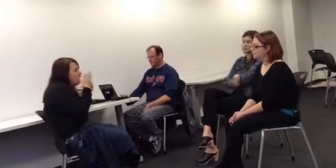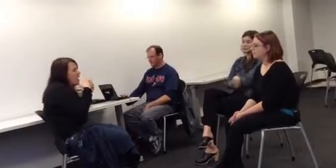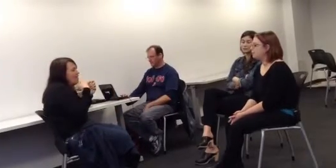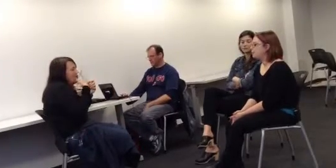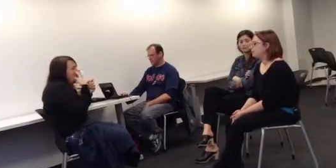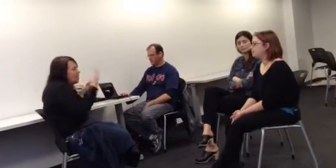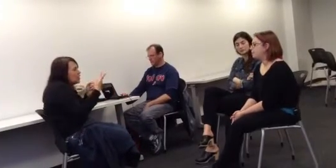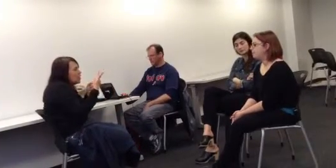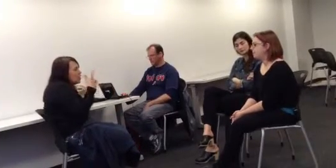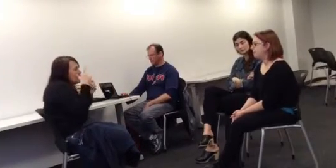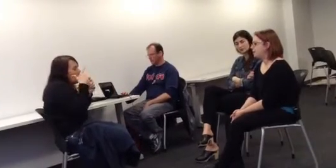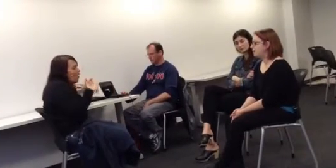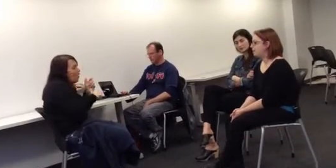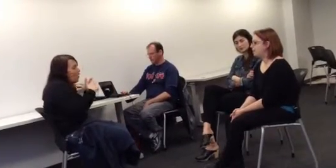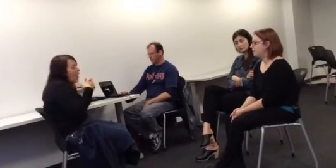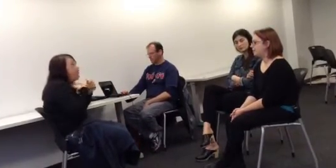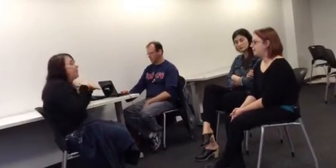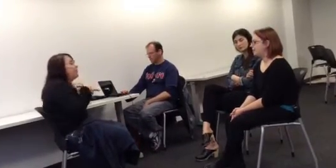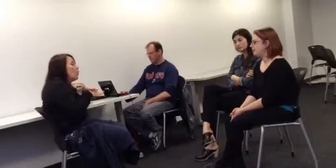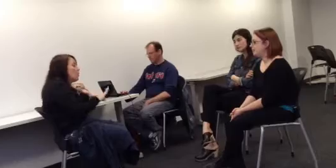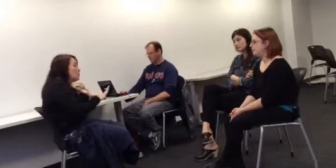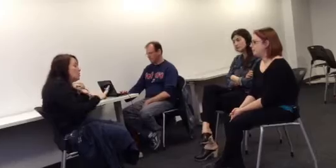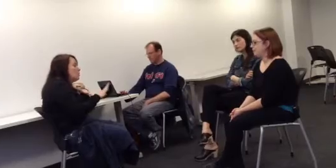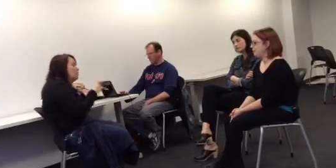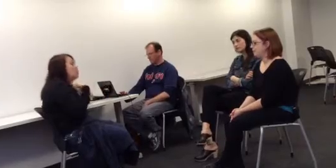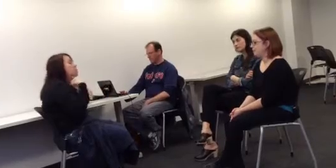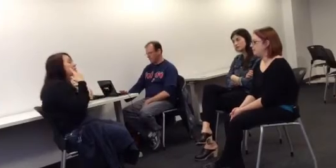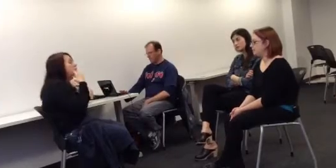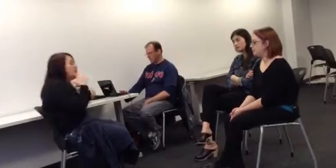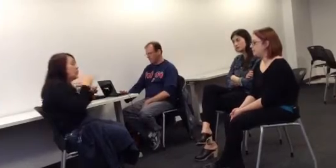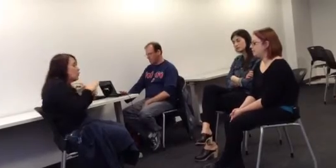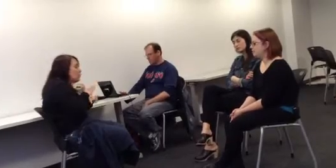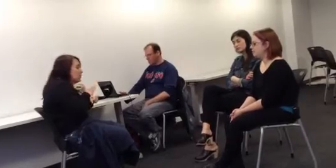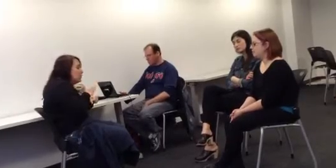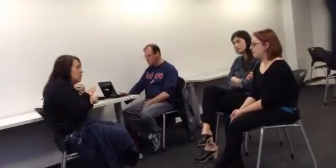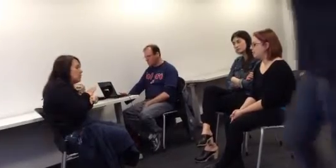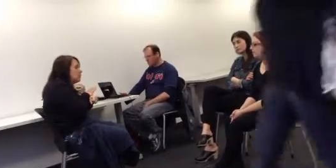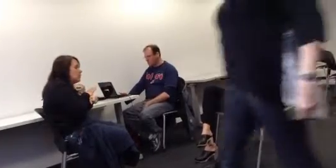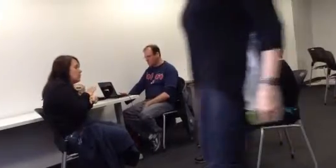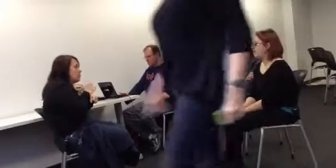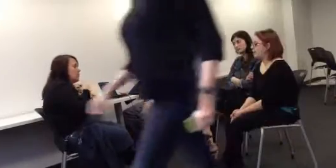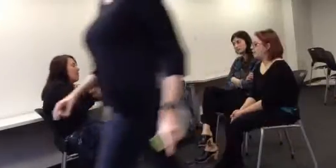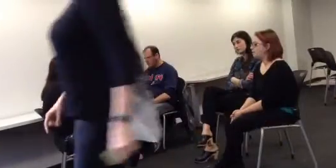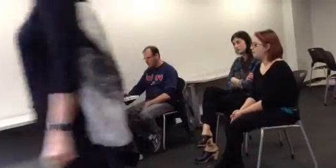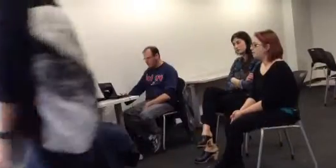So when I was born, I couldn't hear anything. I was completely deaf.